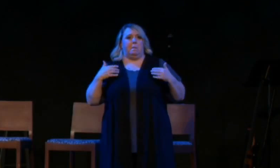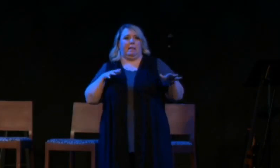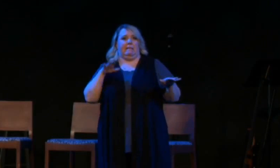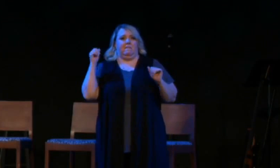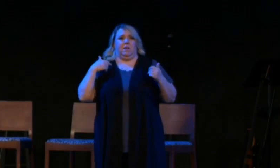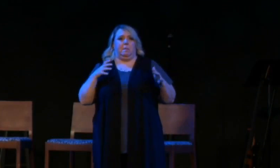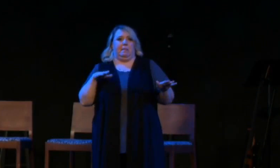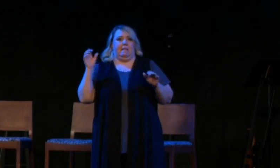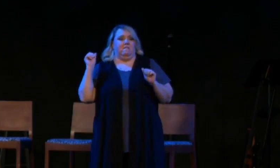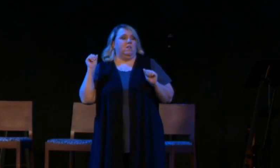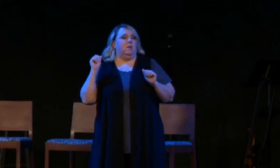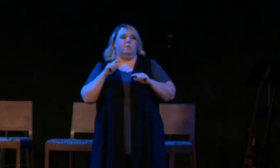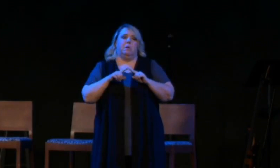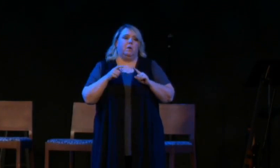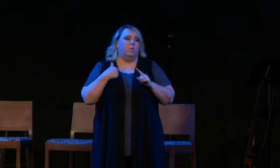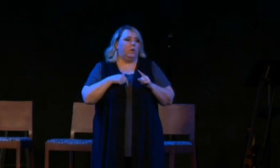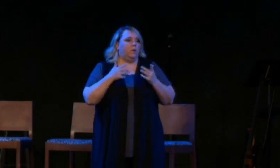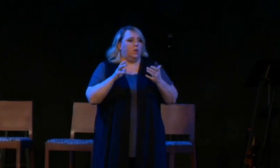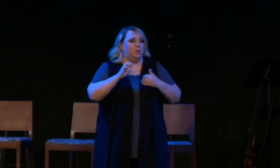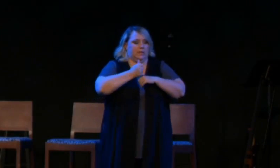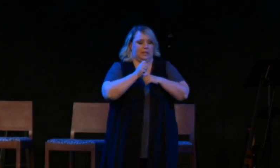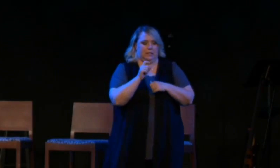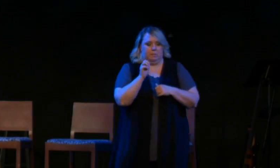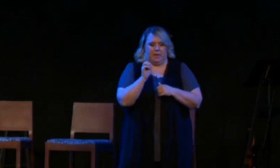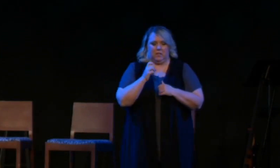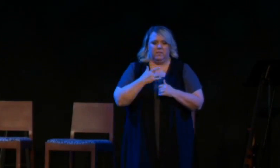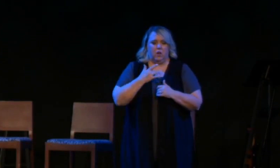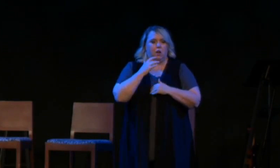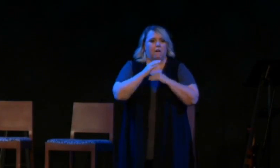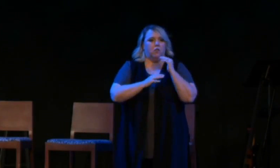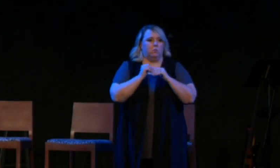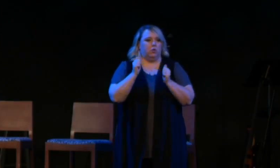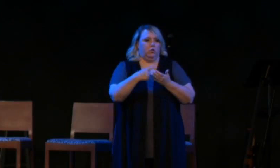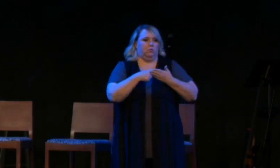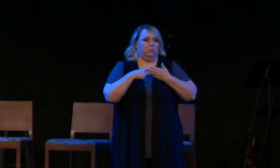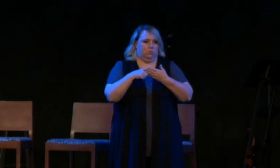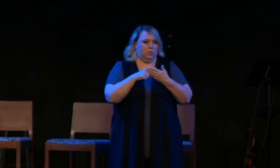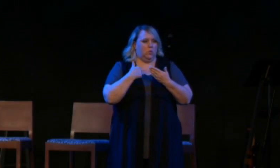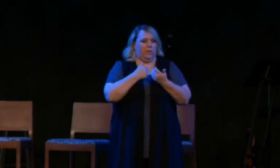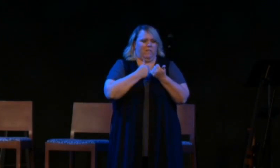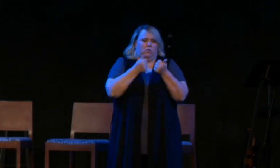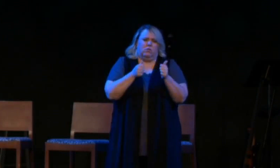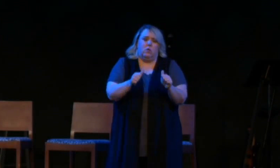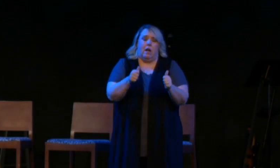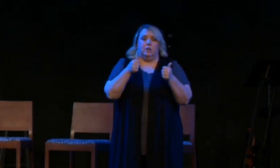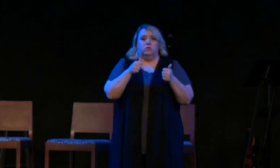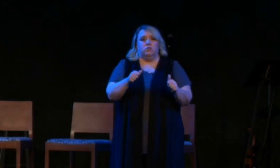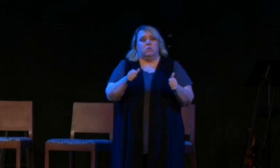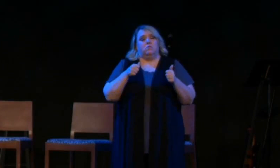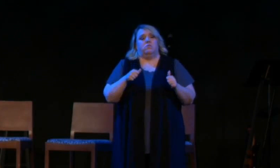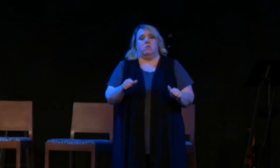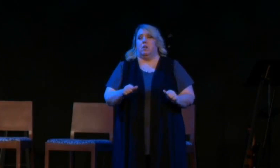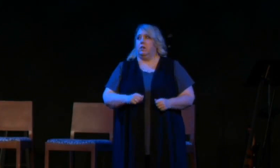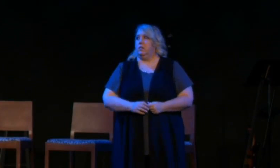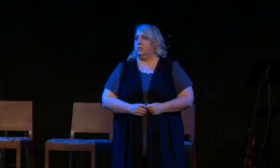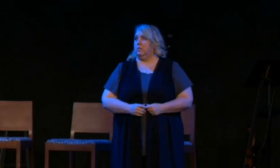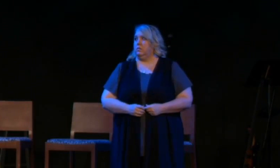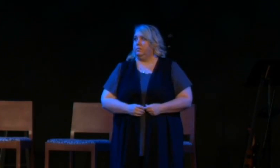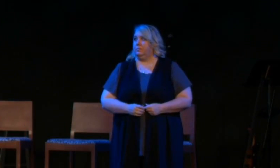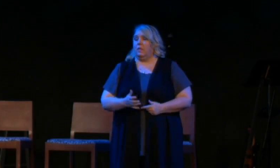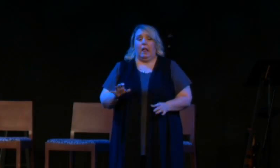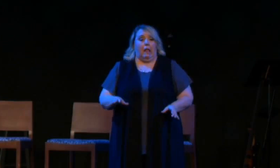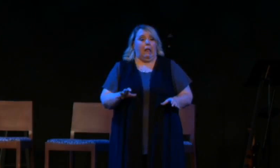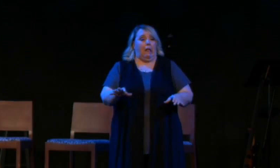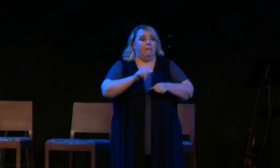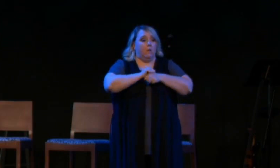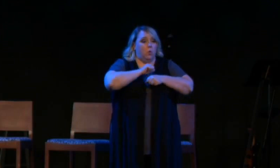to create that space. You can see why we tried really hard. But even having done all that work,